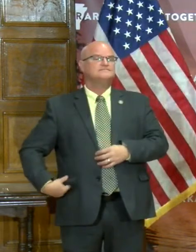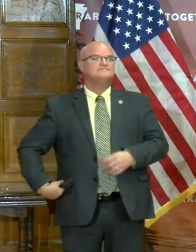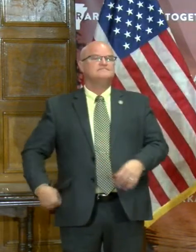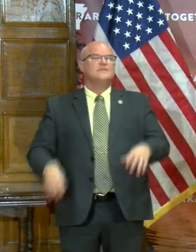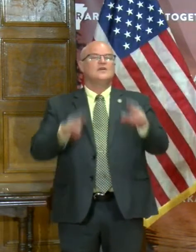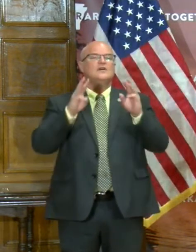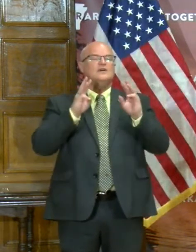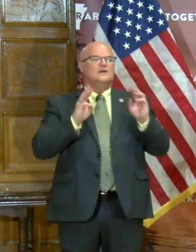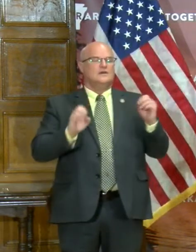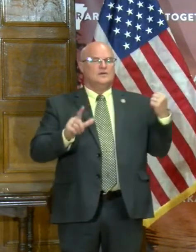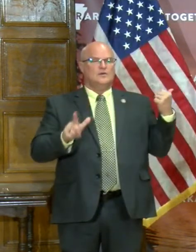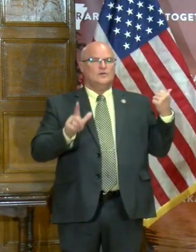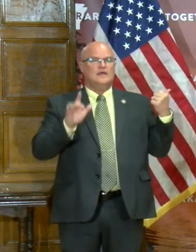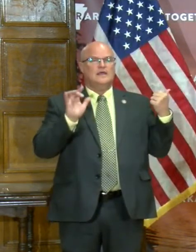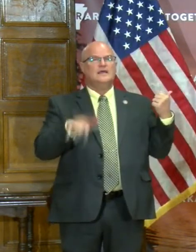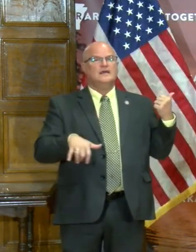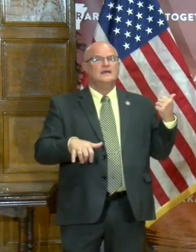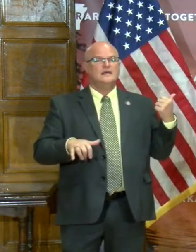Well,